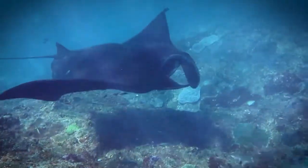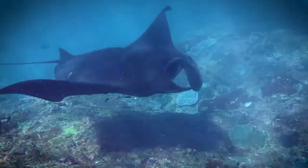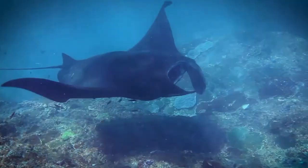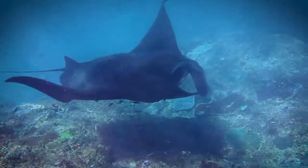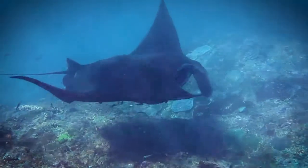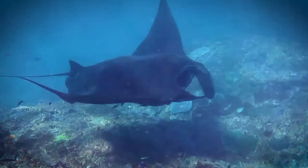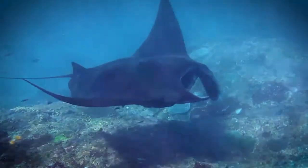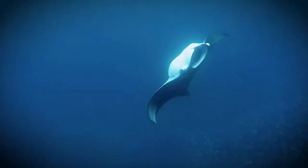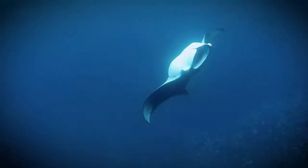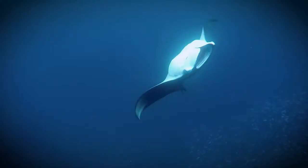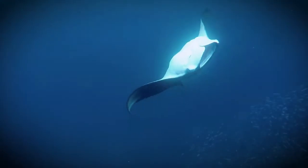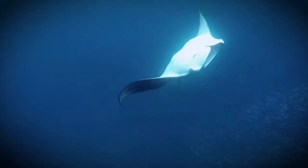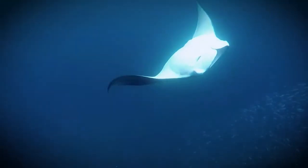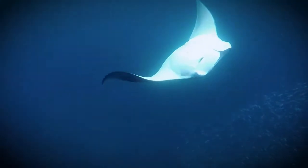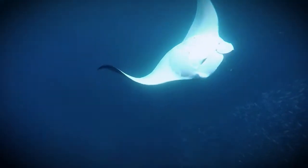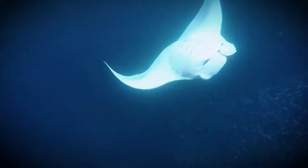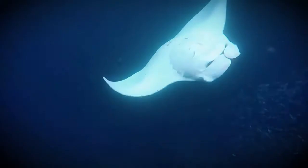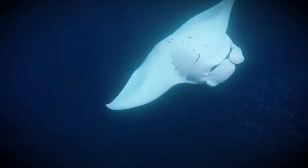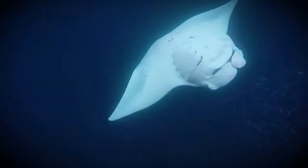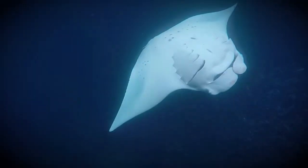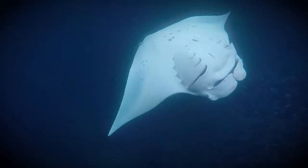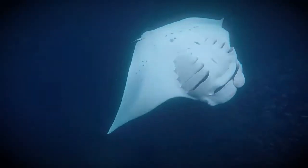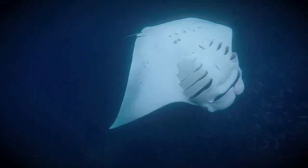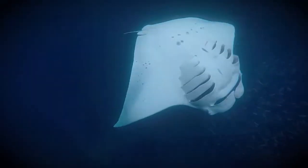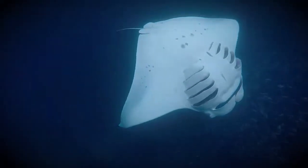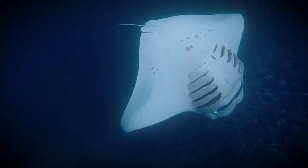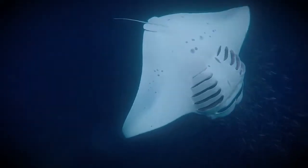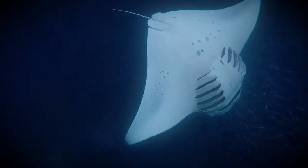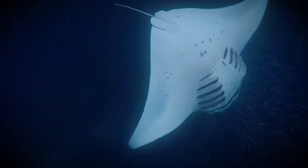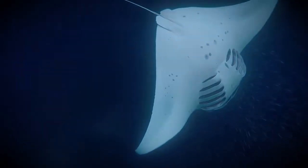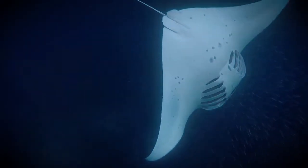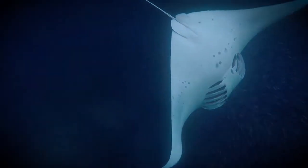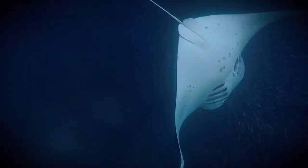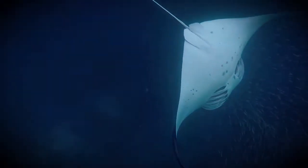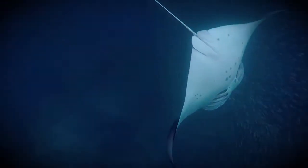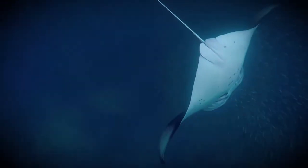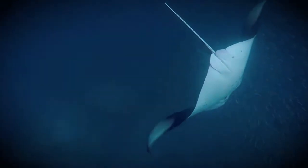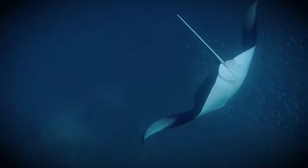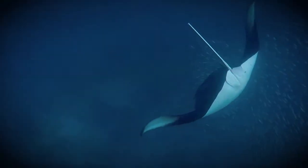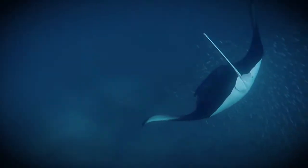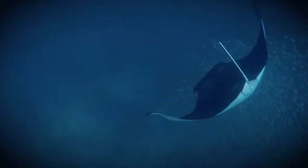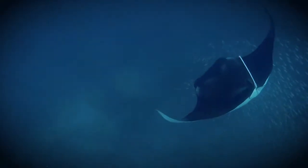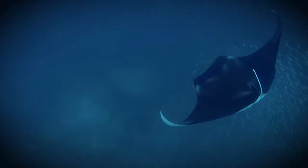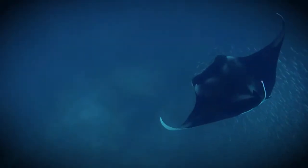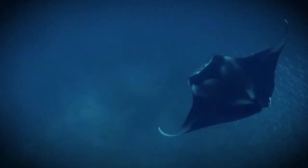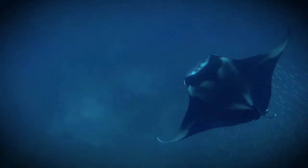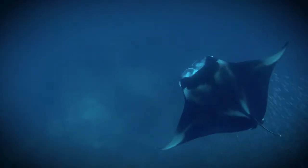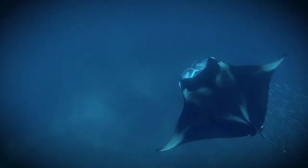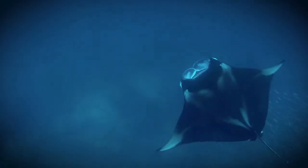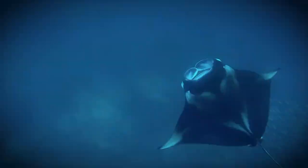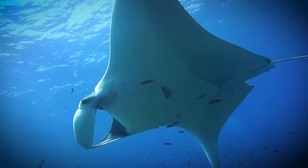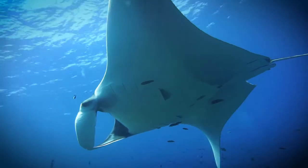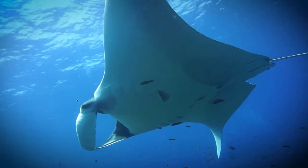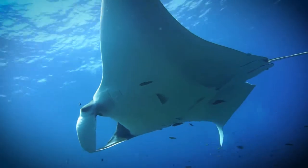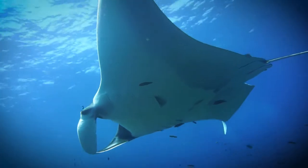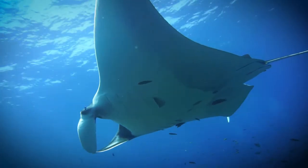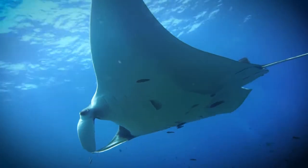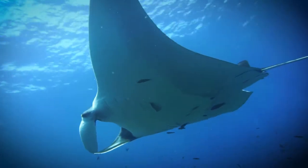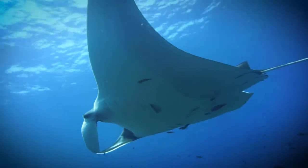us. Ah, that's much better. Being a manta ray isn't always smooth sailing,